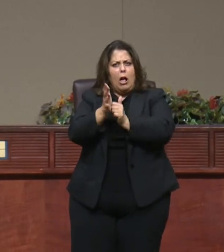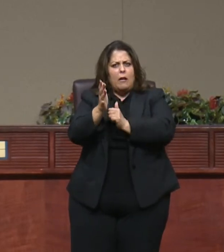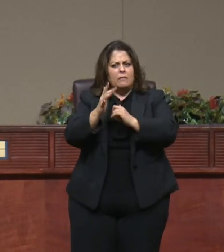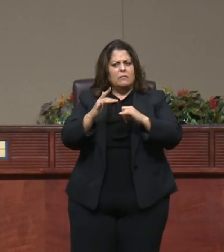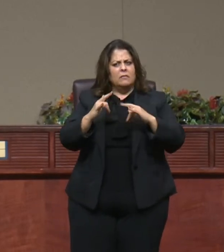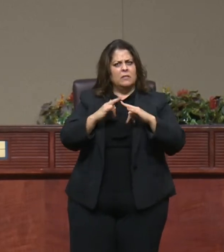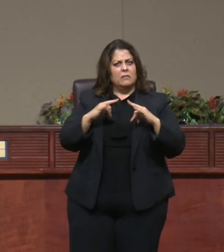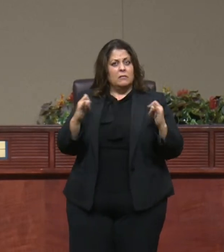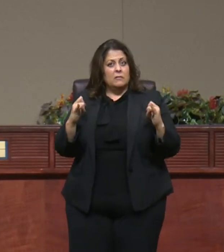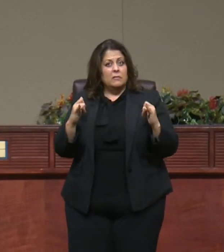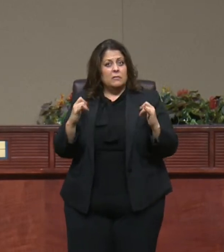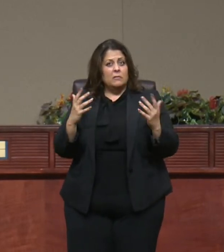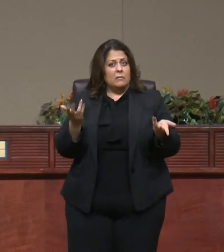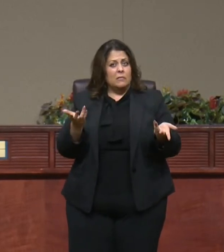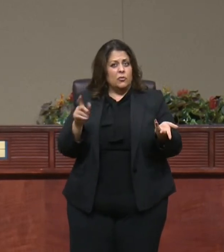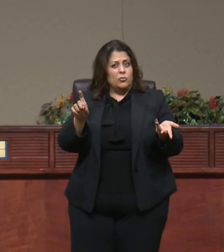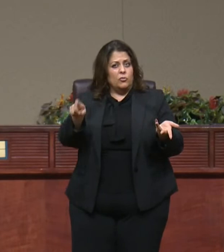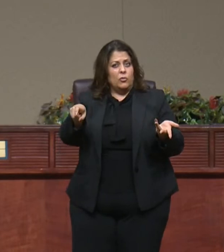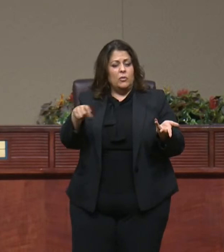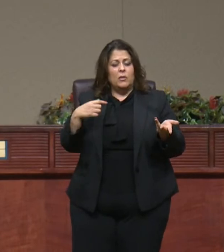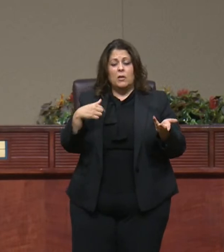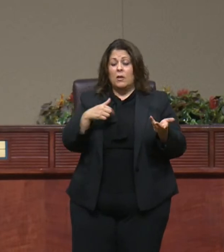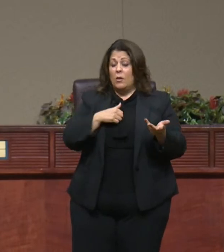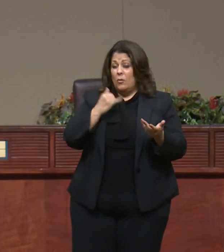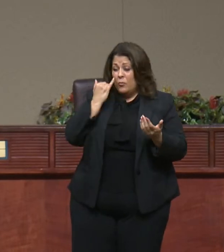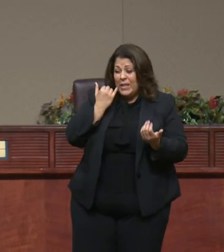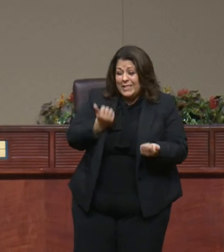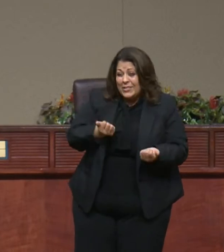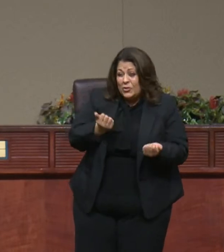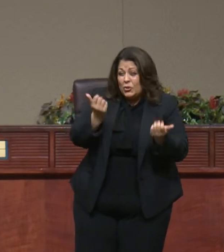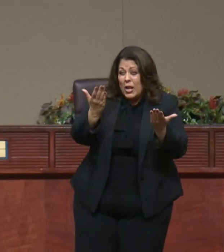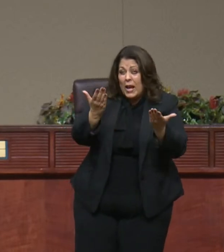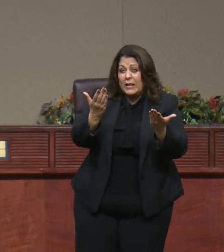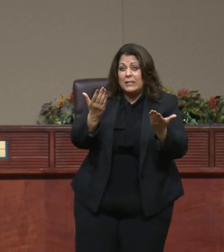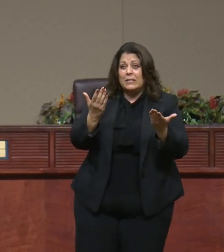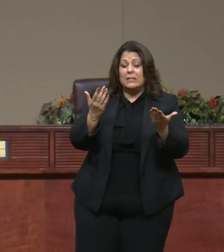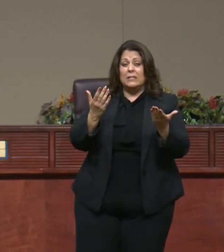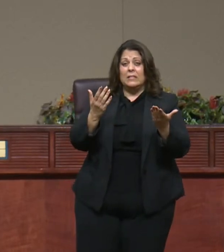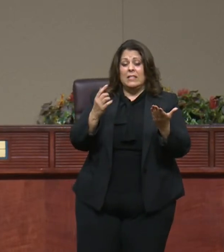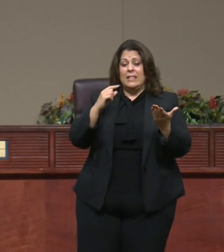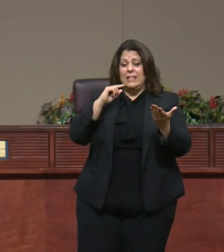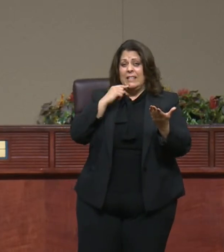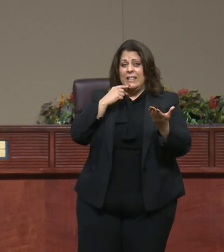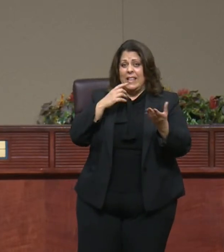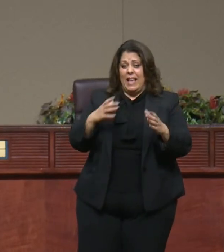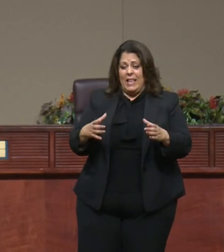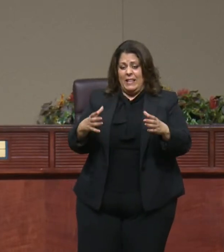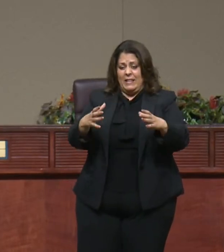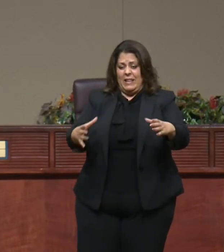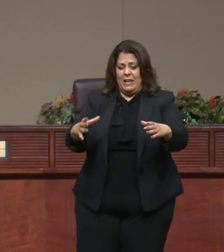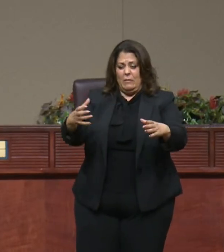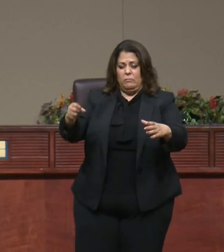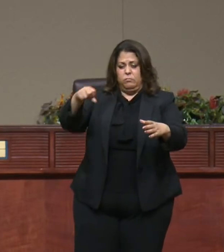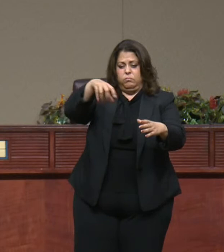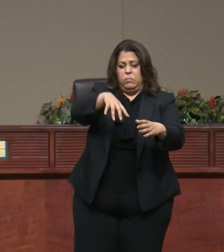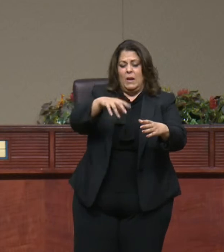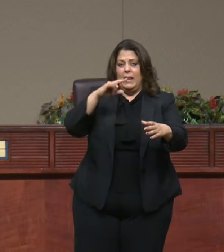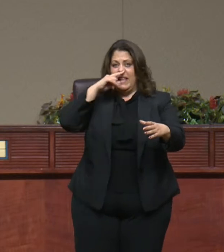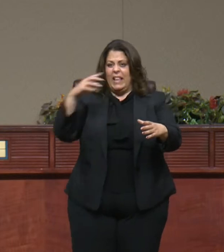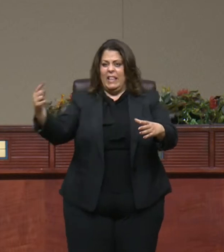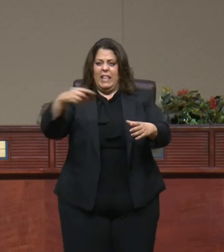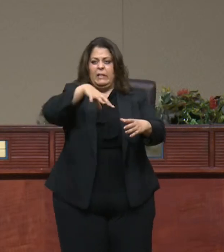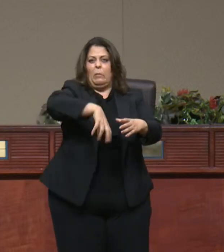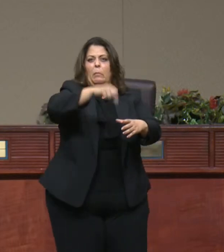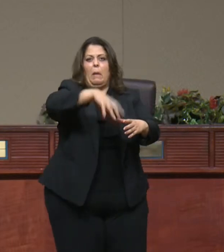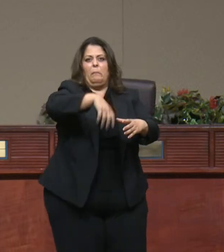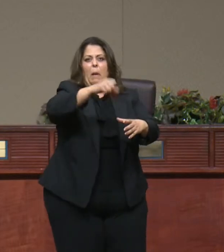we have suggested that rather than just put a barrel of candy out and for all the kids to go into the same